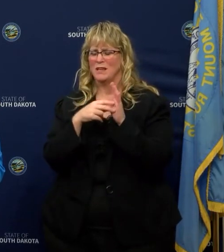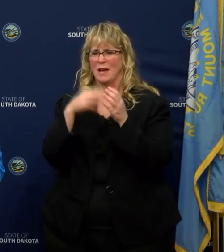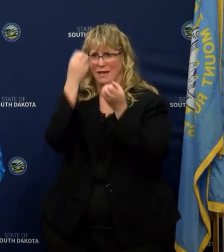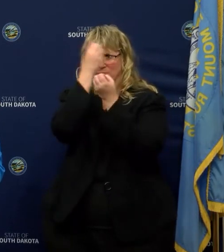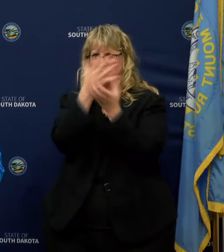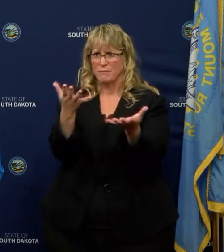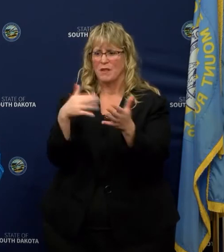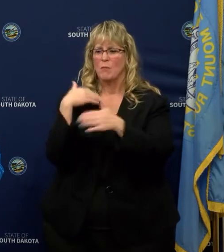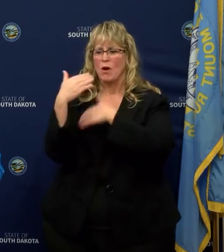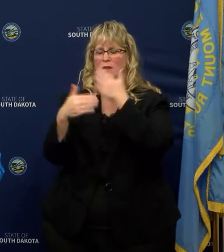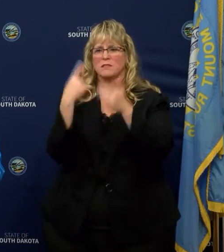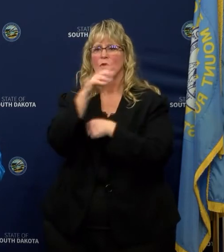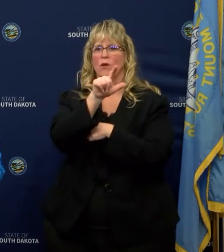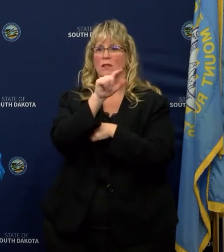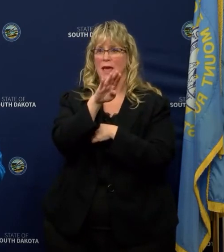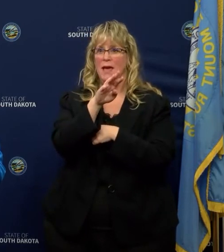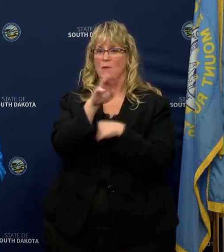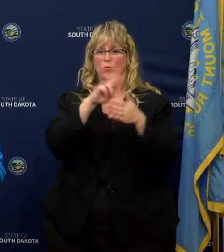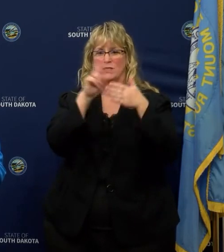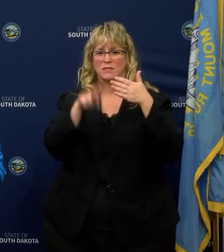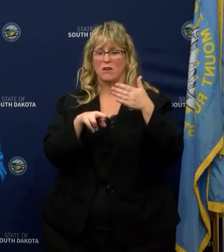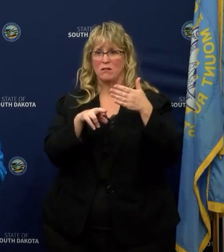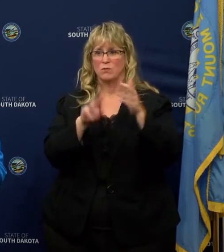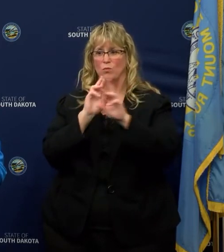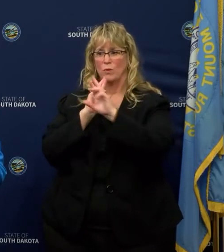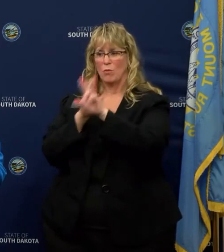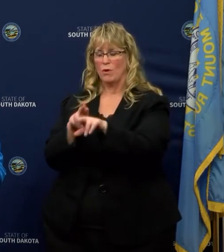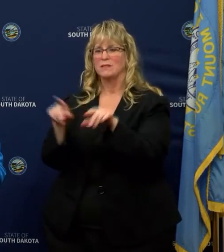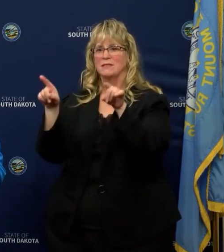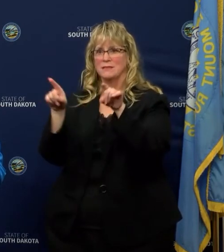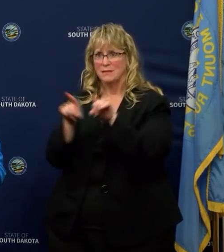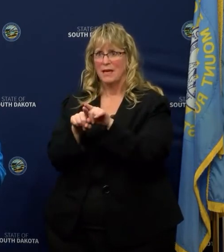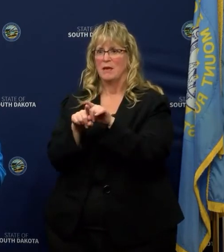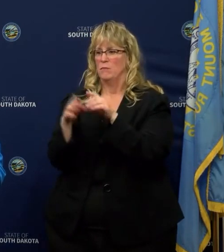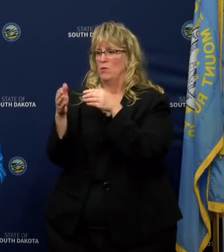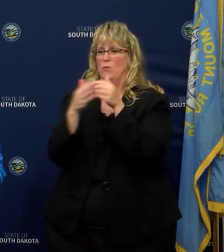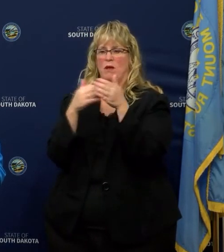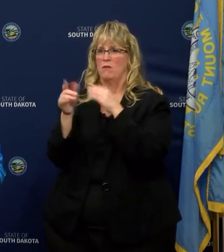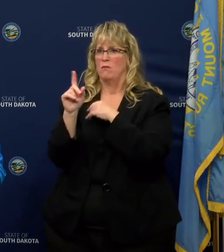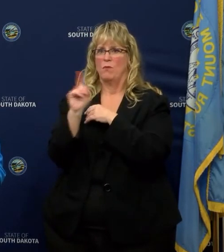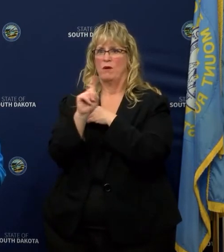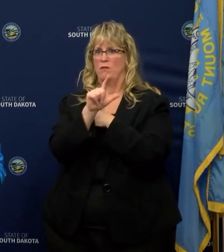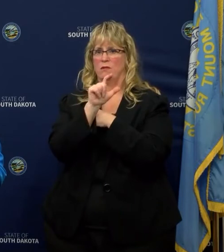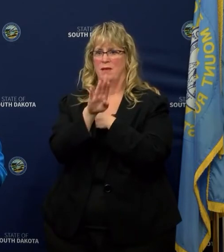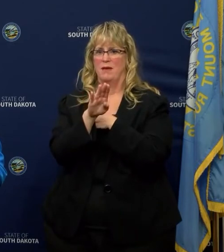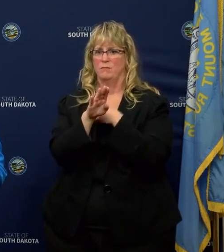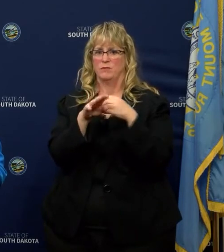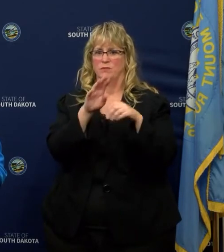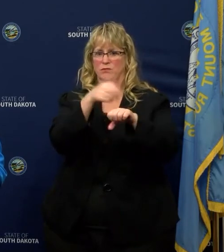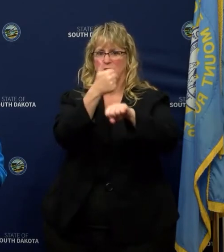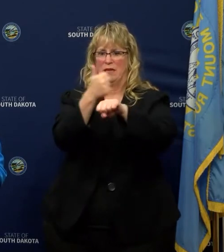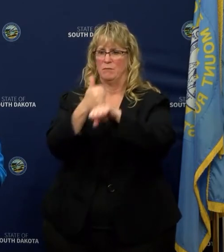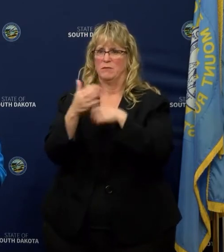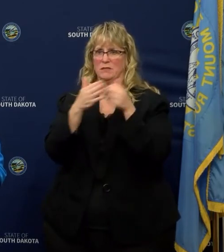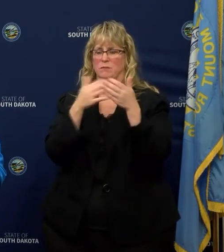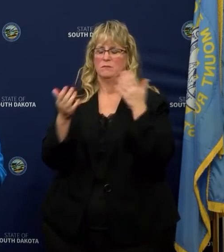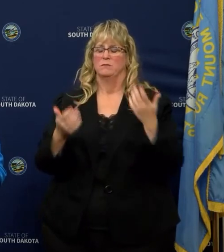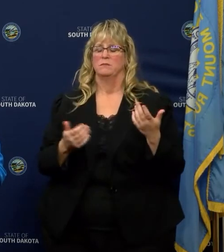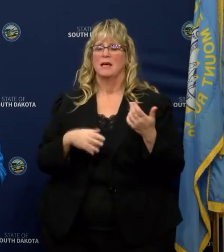process for lab result reporting is the same no matter where those labs are. And so